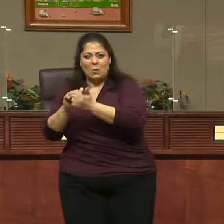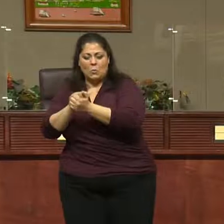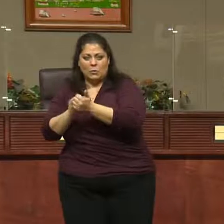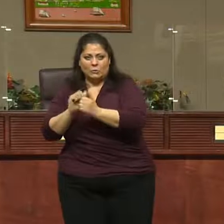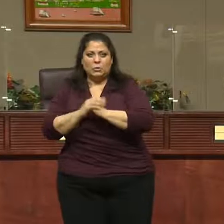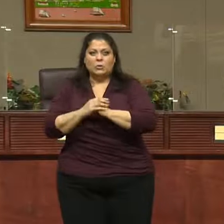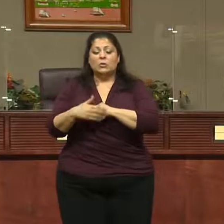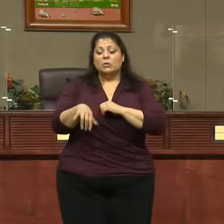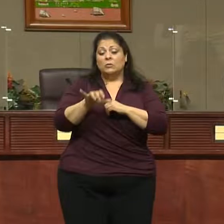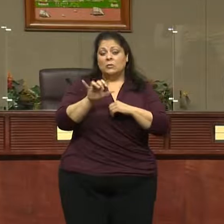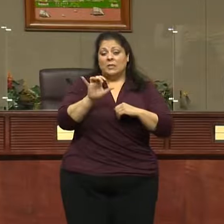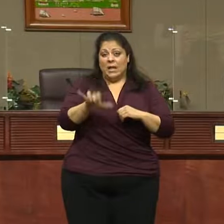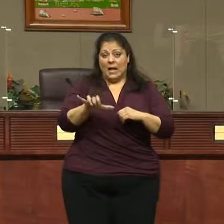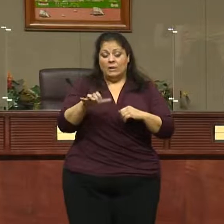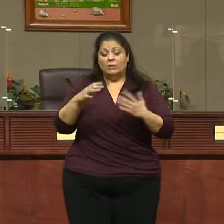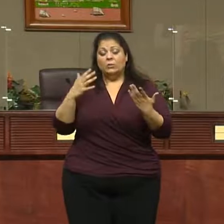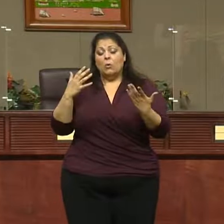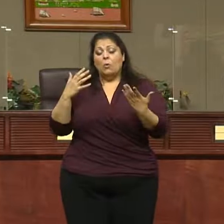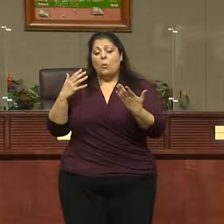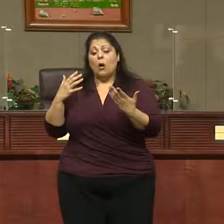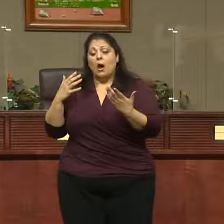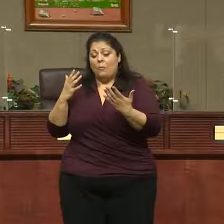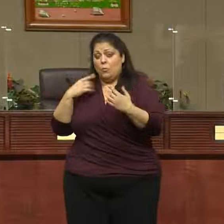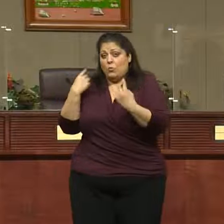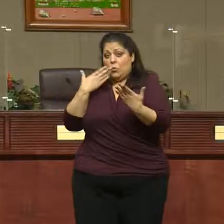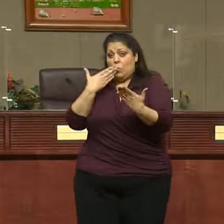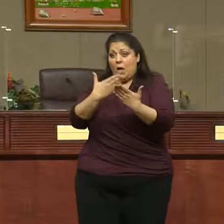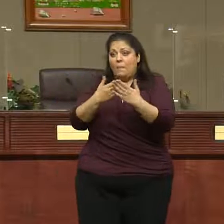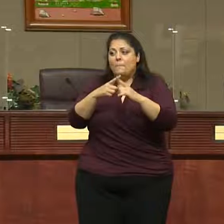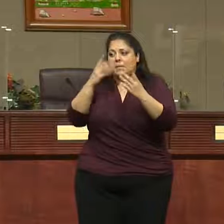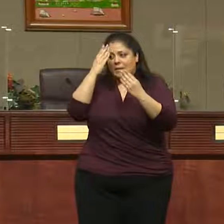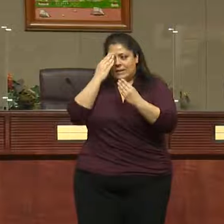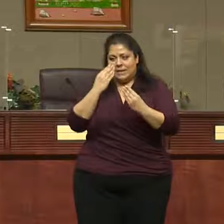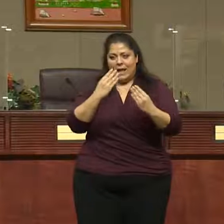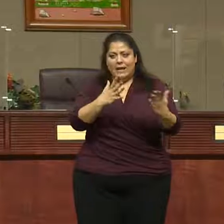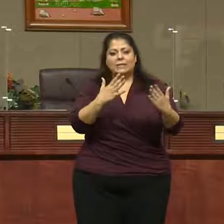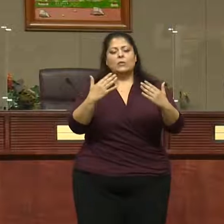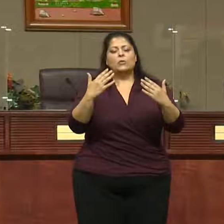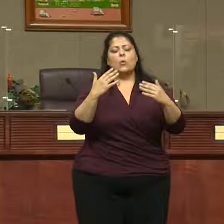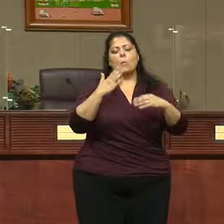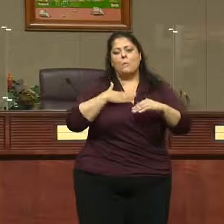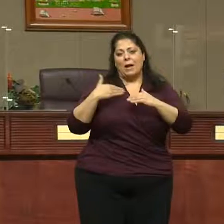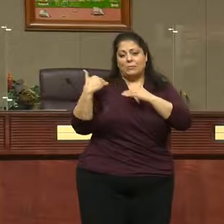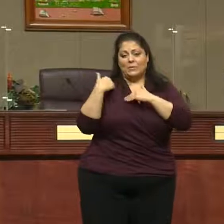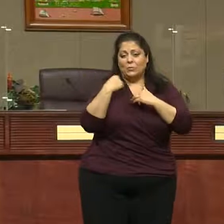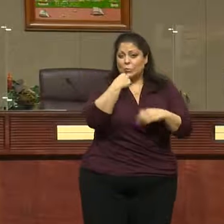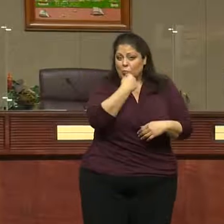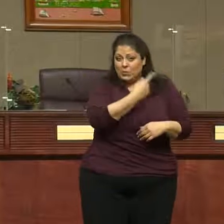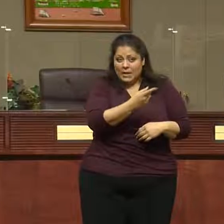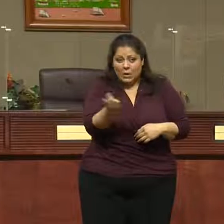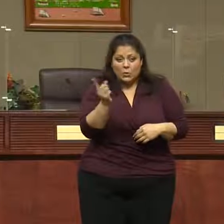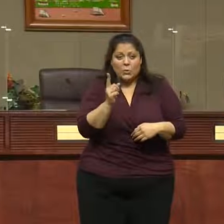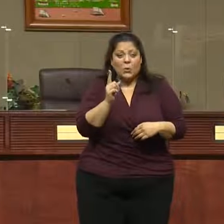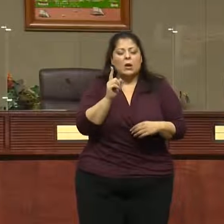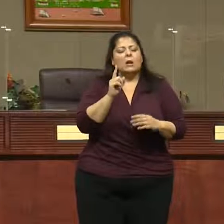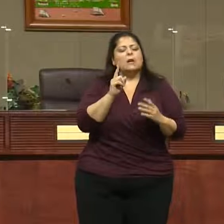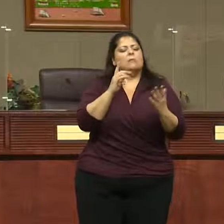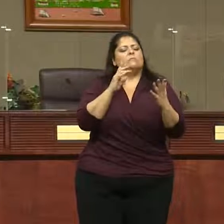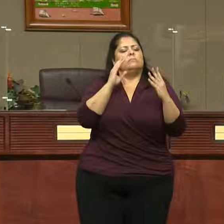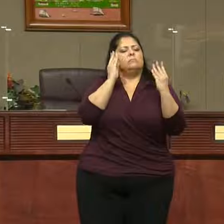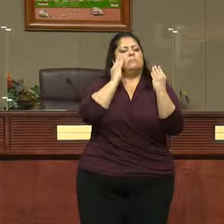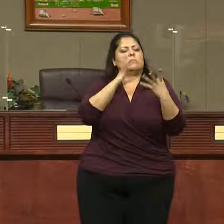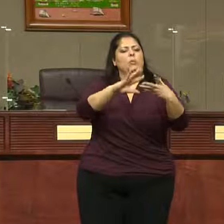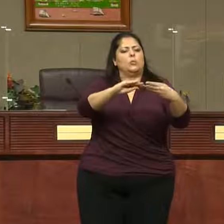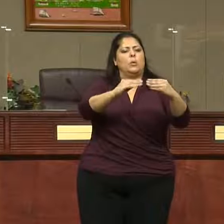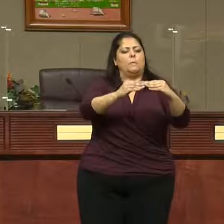the truth, and the data is showing that we are in very good shape. And I'm going to illustrate to you some of the data so that you can